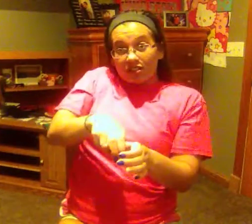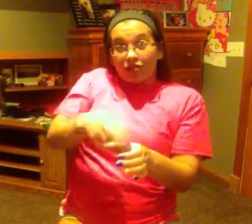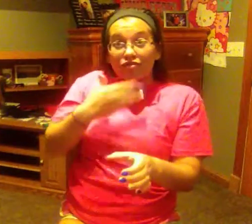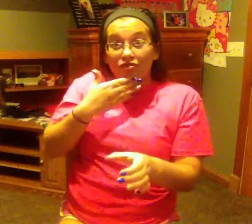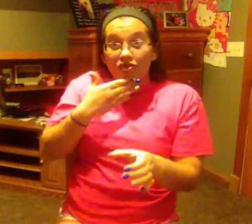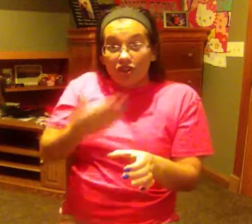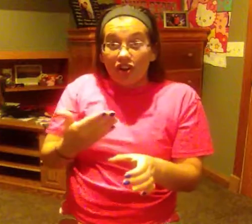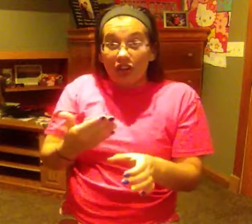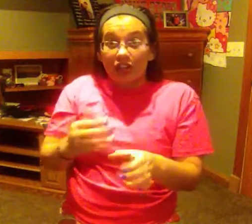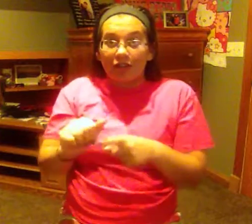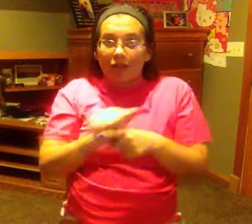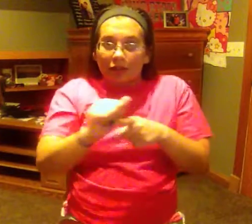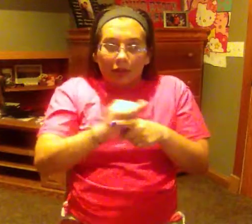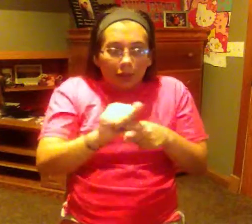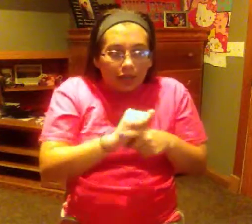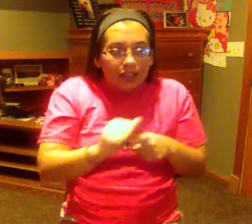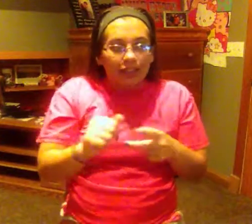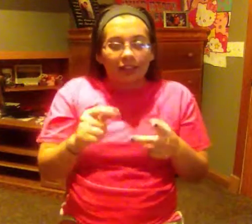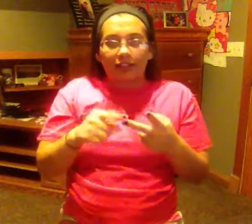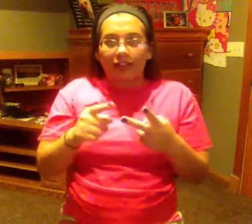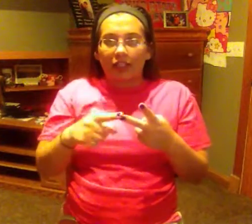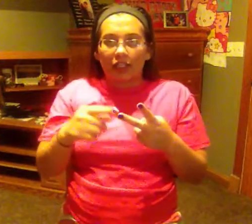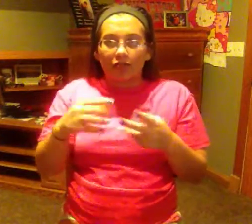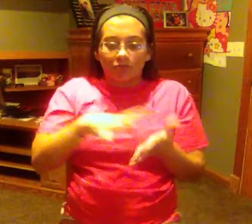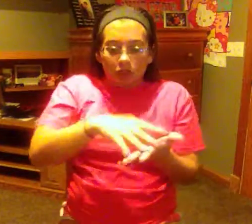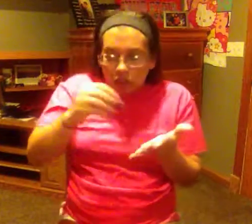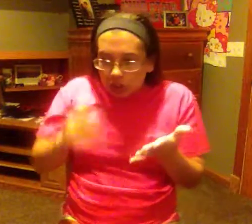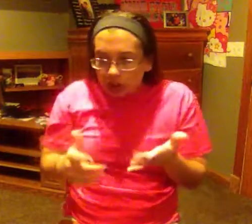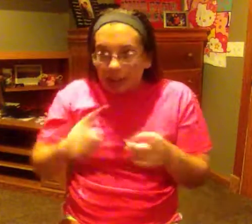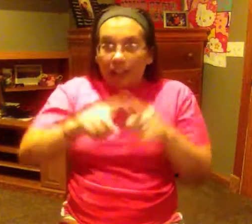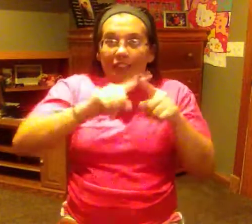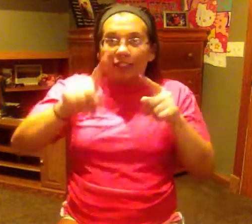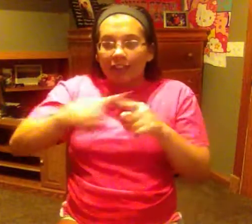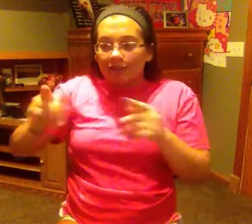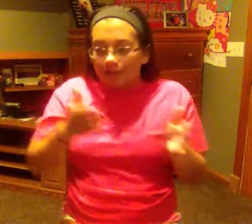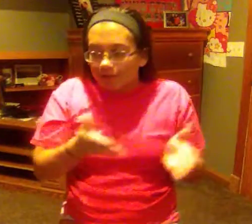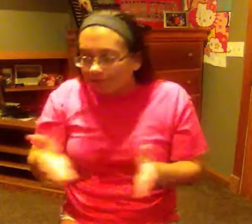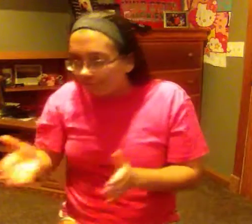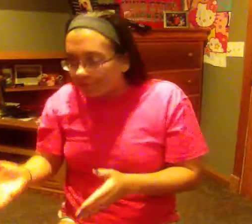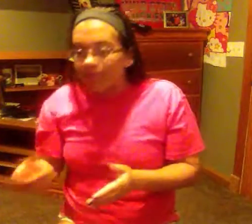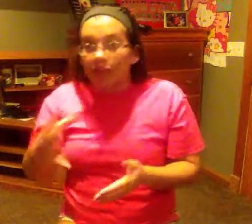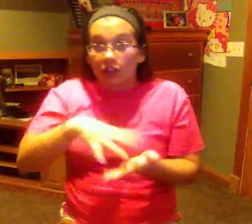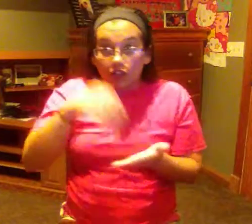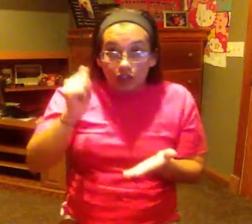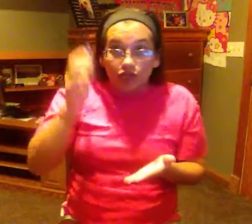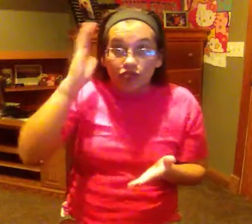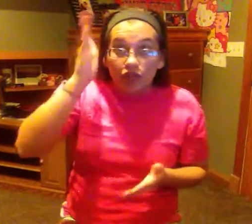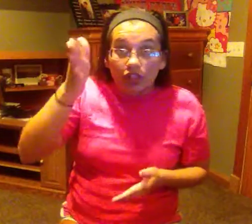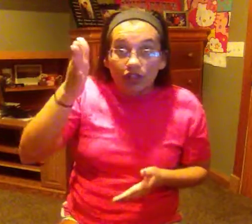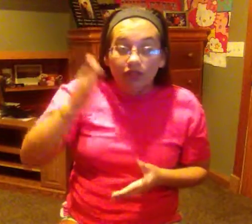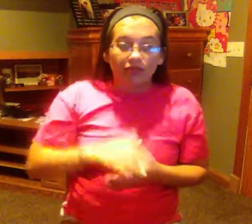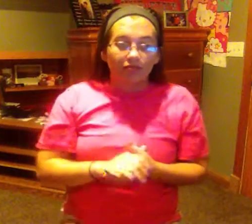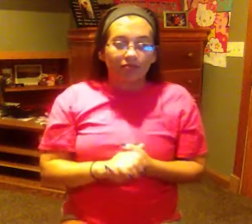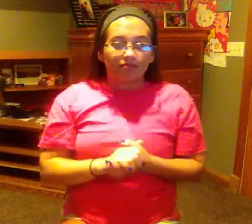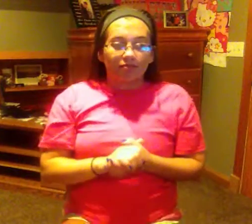powertrains, navigation or weapon systems, and everything in between. There's a team member who specializes in keeping every part and